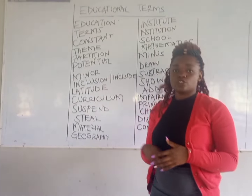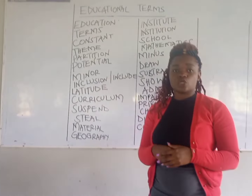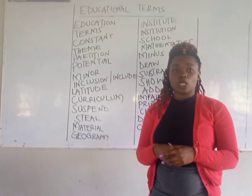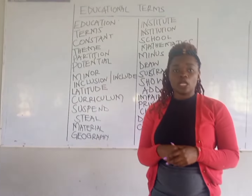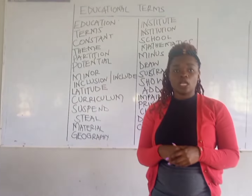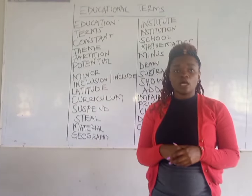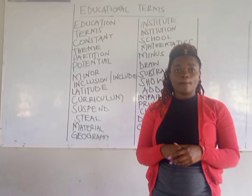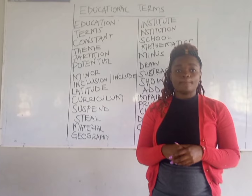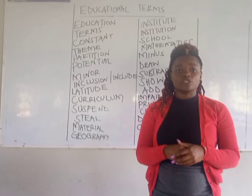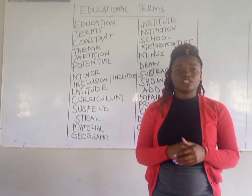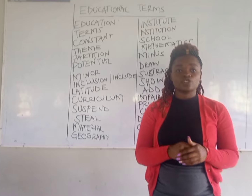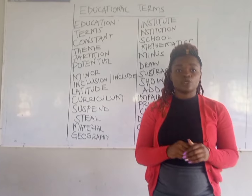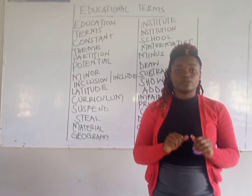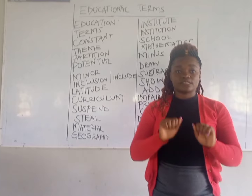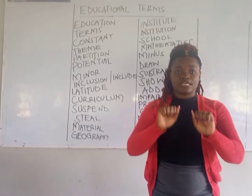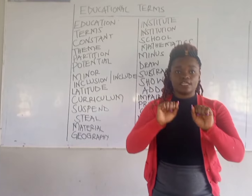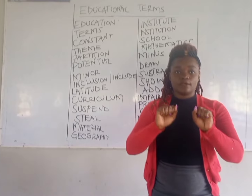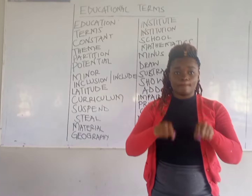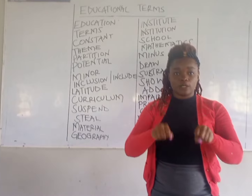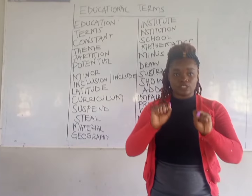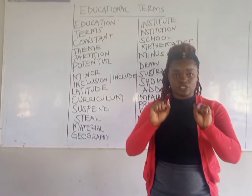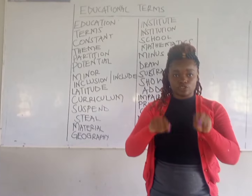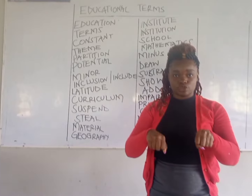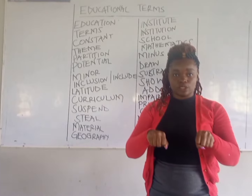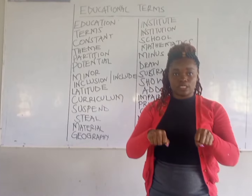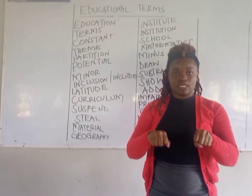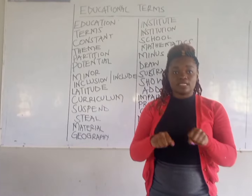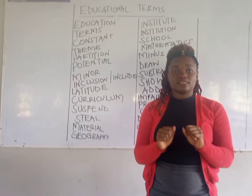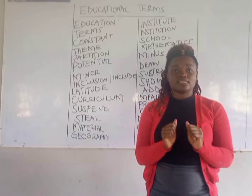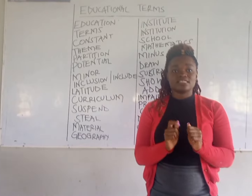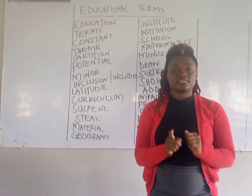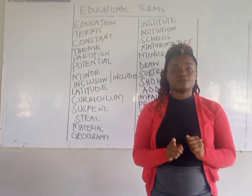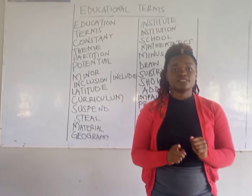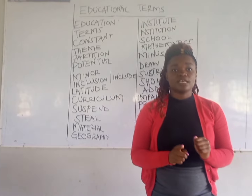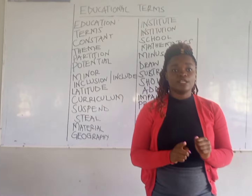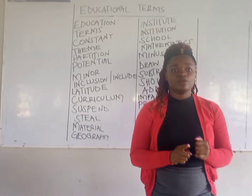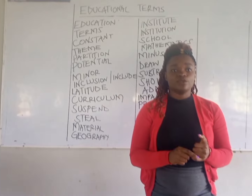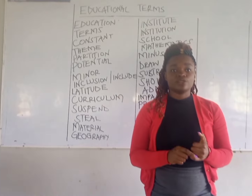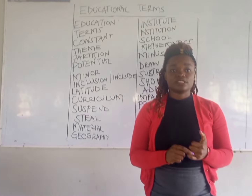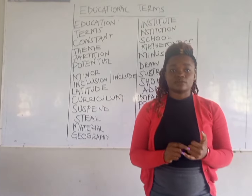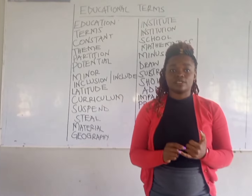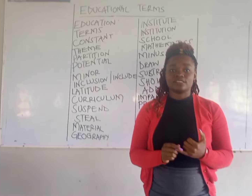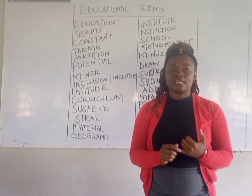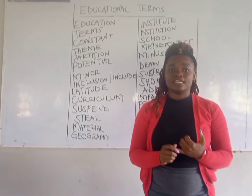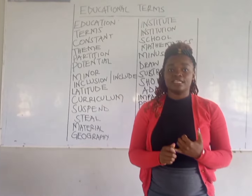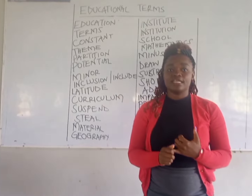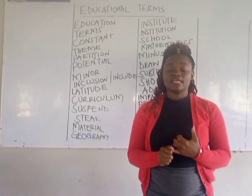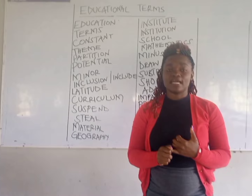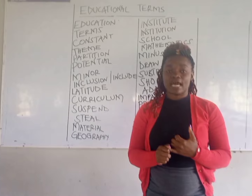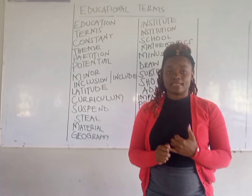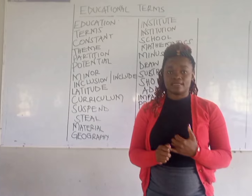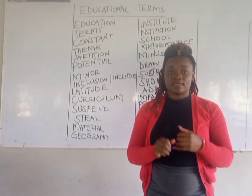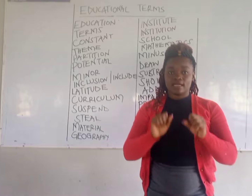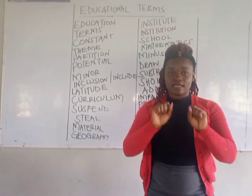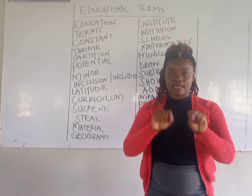potential. Potential, we sign potential. This is the same sign we use when signing can.